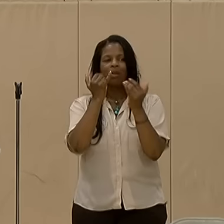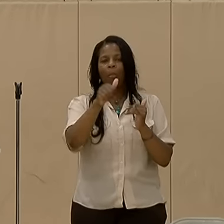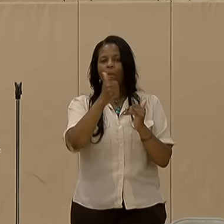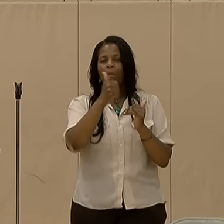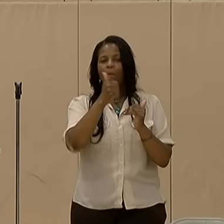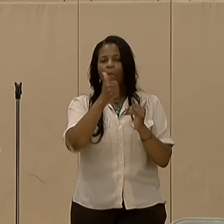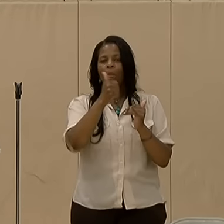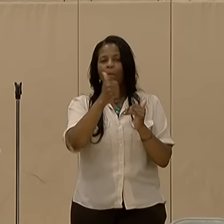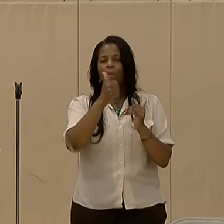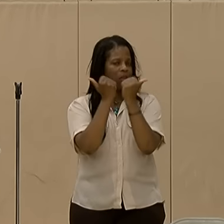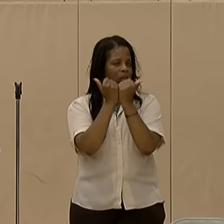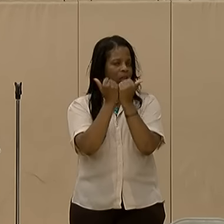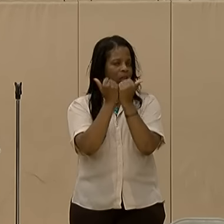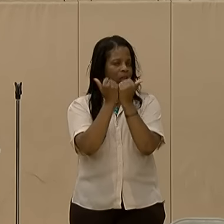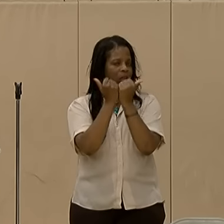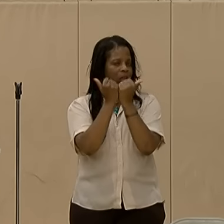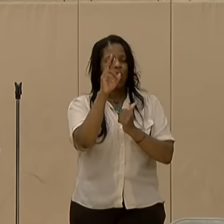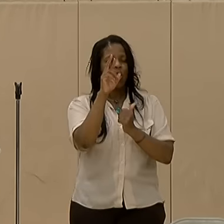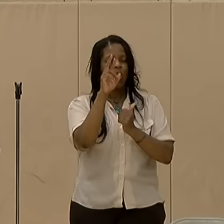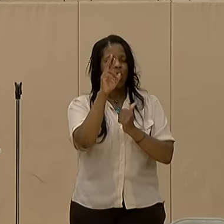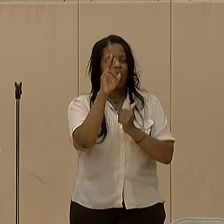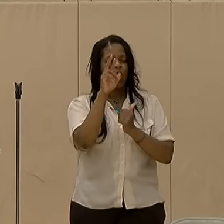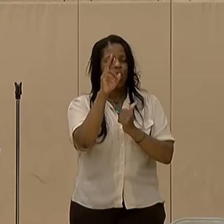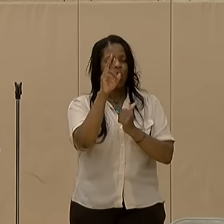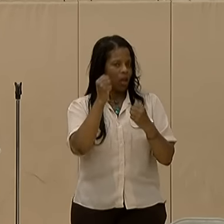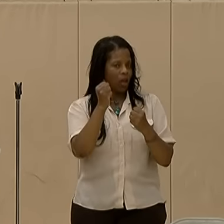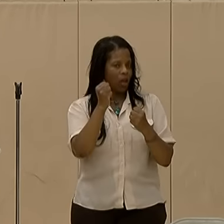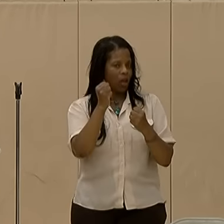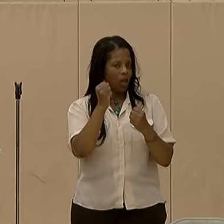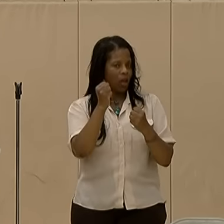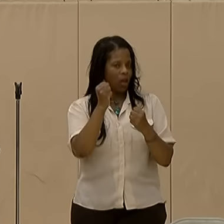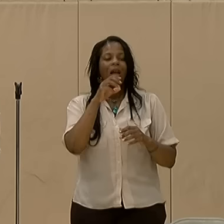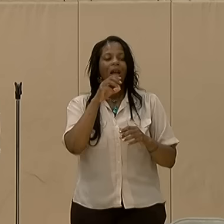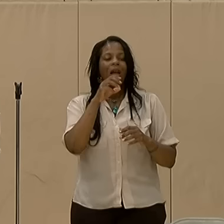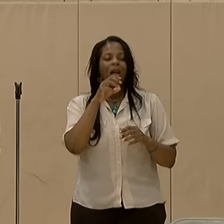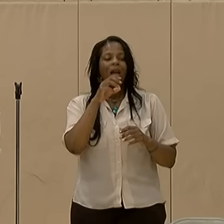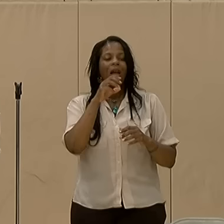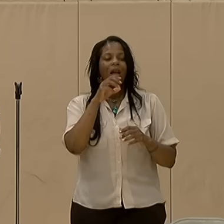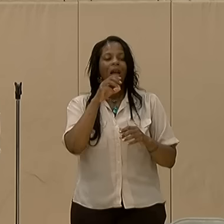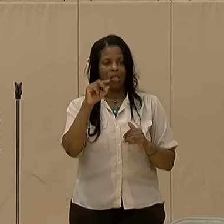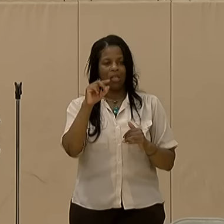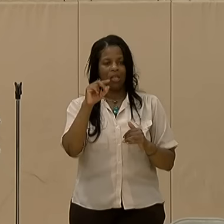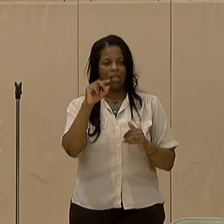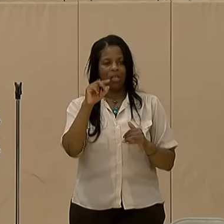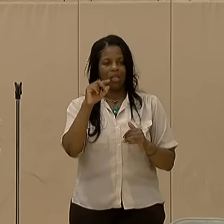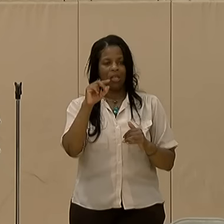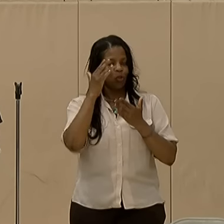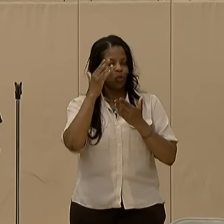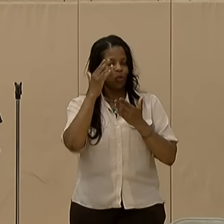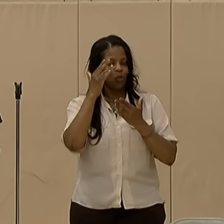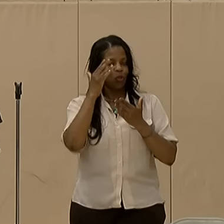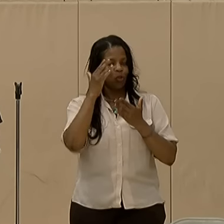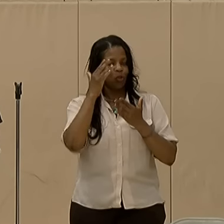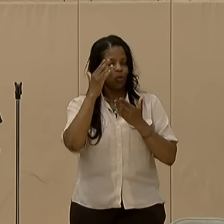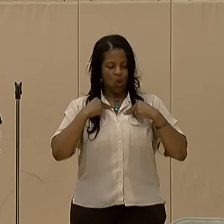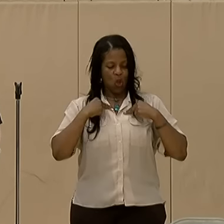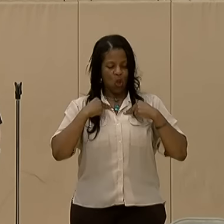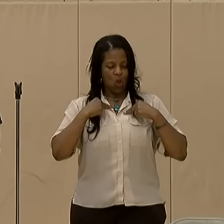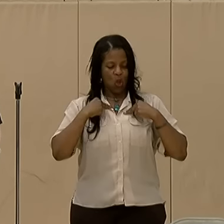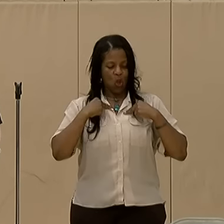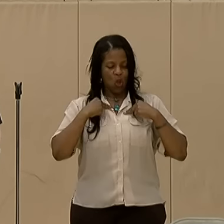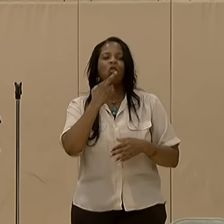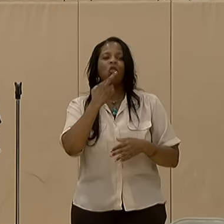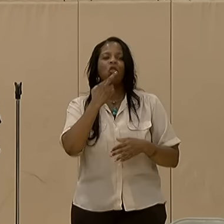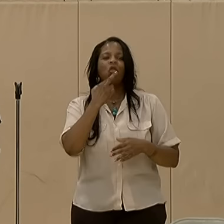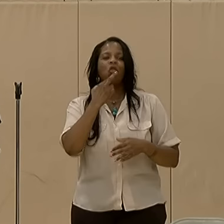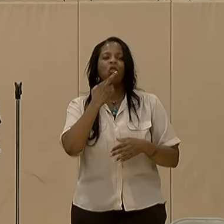County Mental Health, Aging and Adult Services, Human Services, and the Red Cross. Let's give